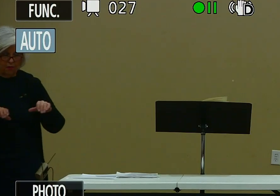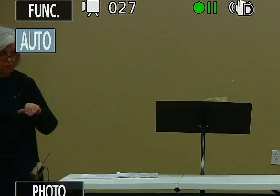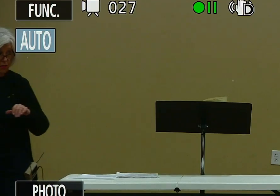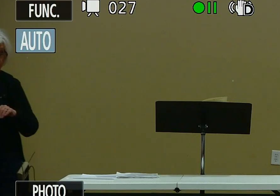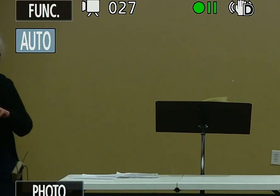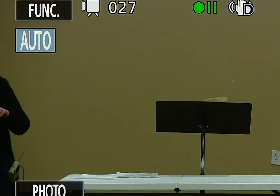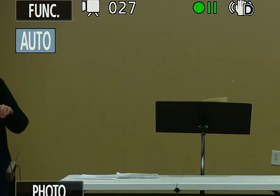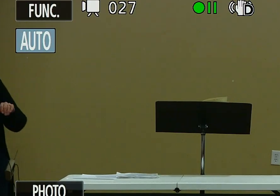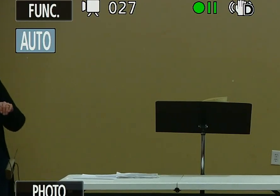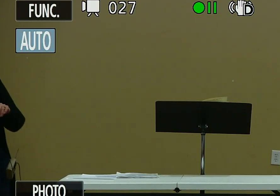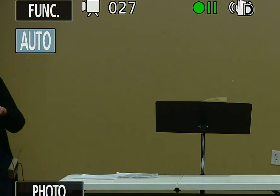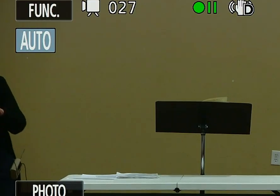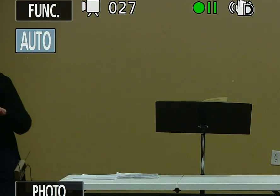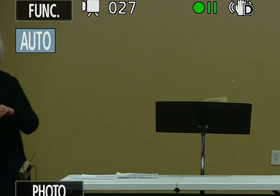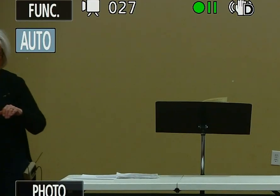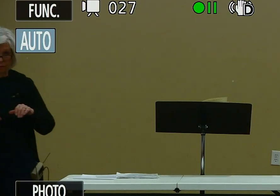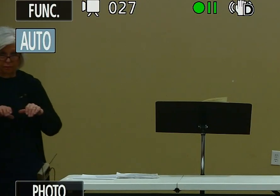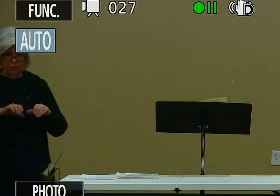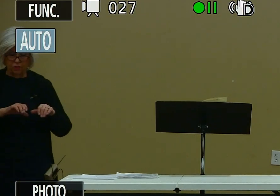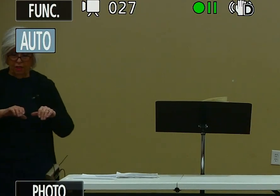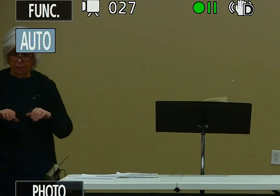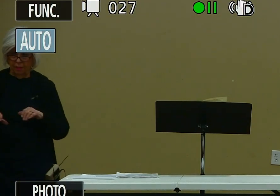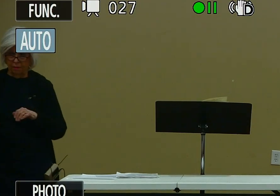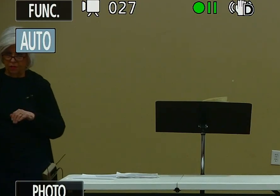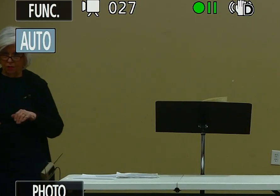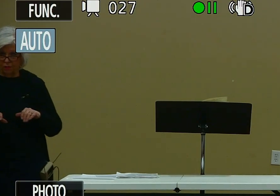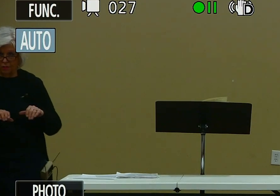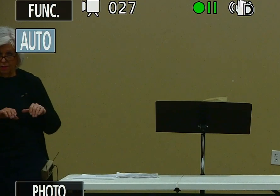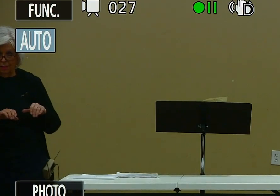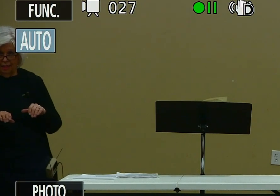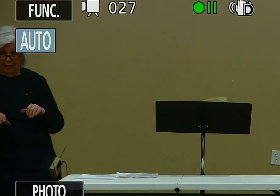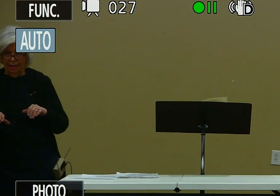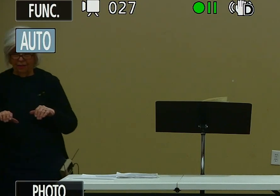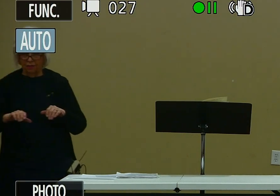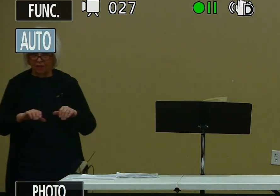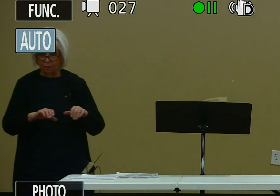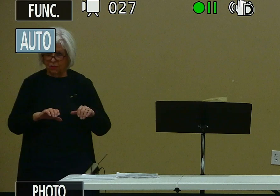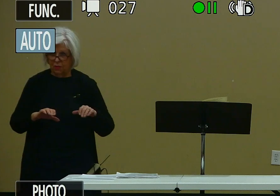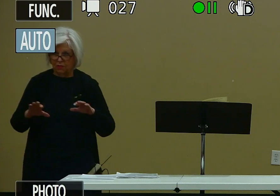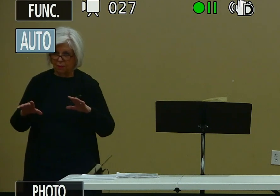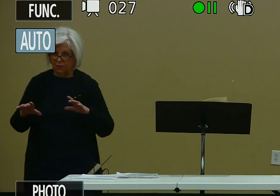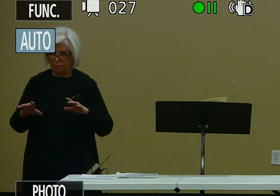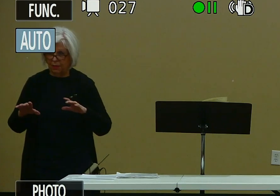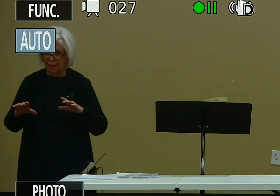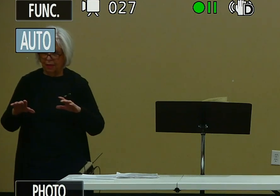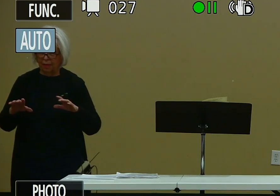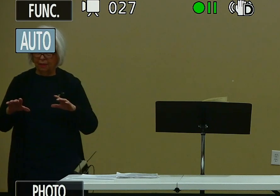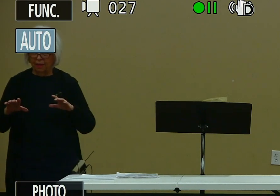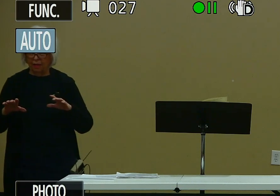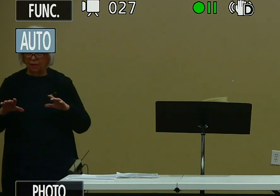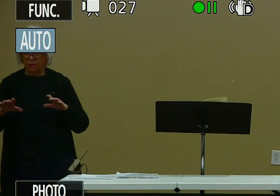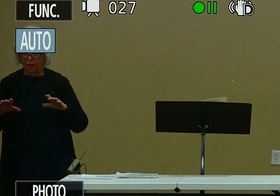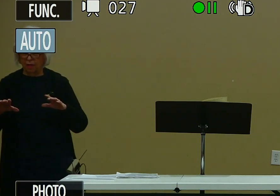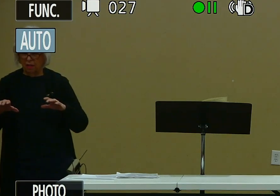seen me with Jamie here at church, and he'll come say something to me, and I'll say,